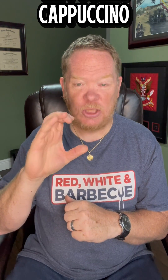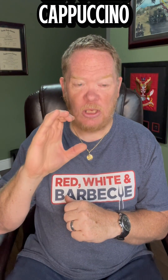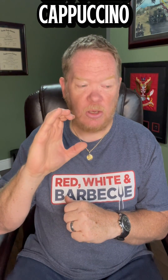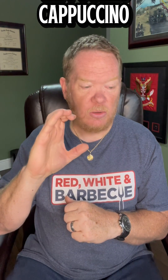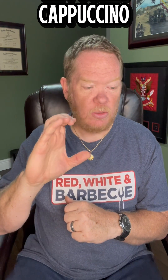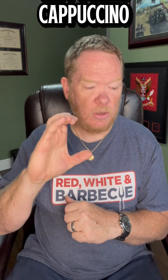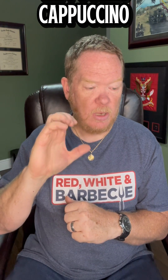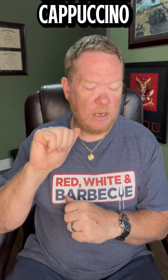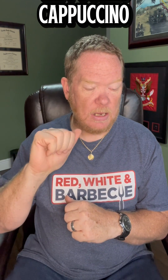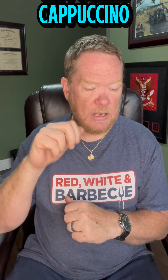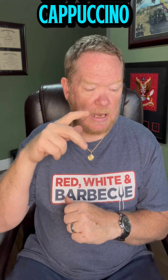cappuccino.